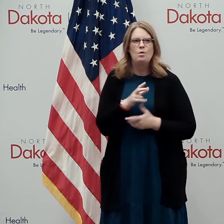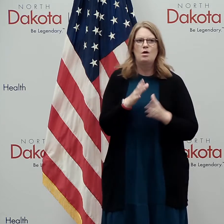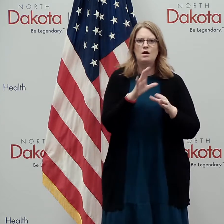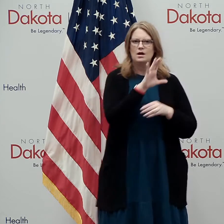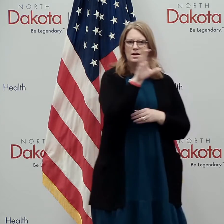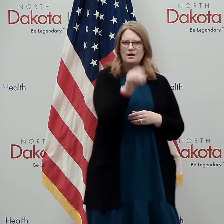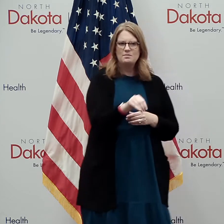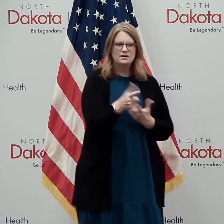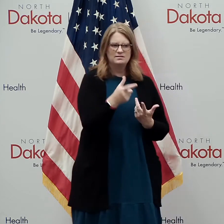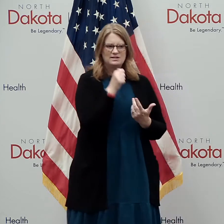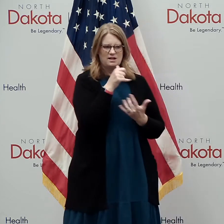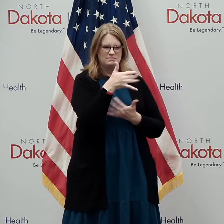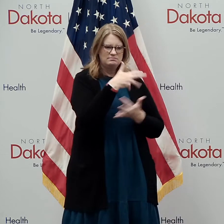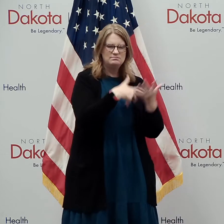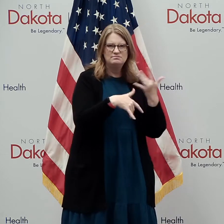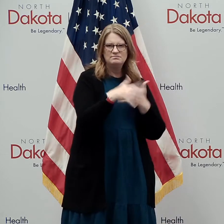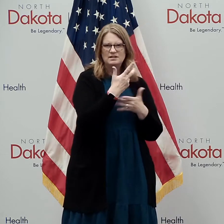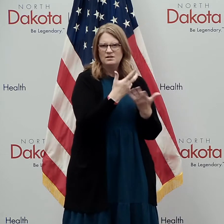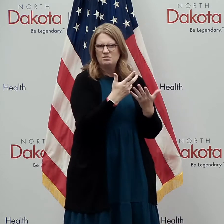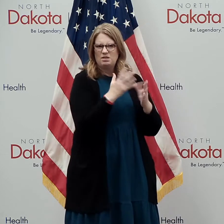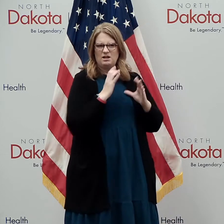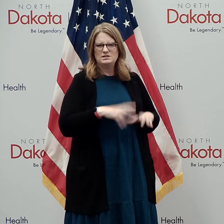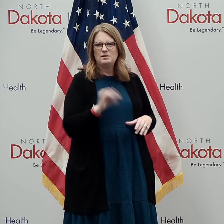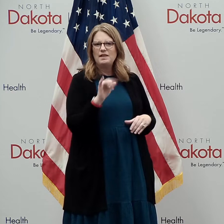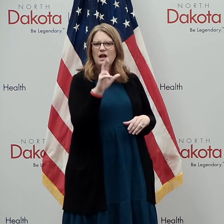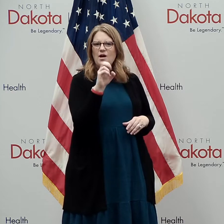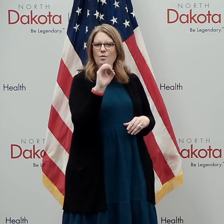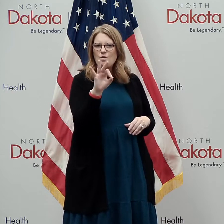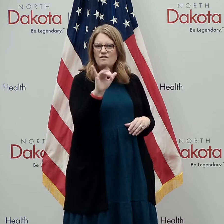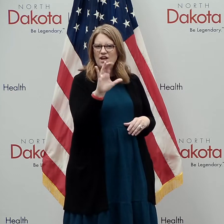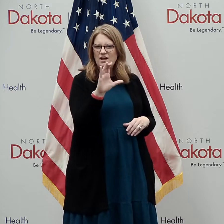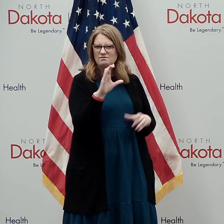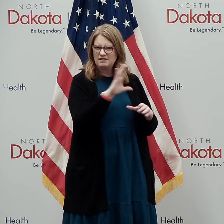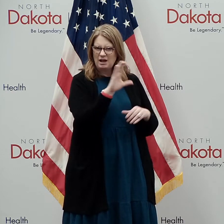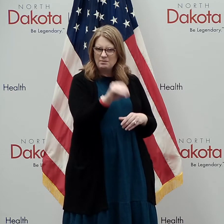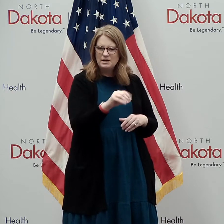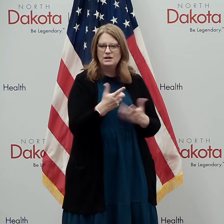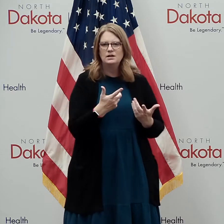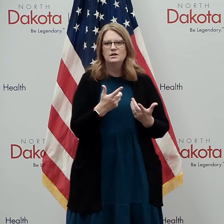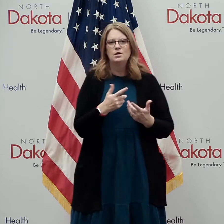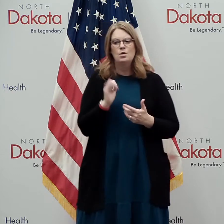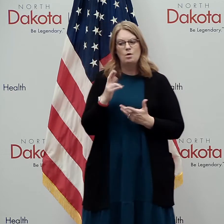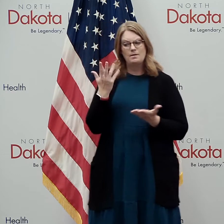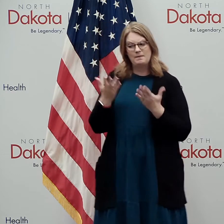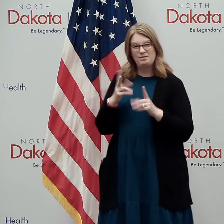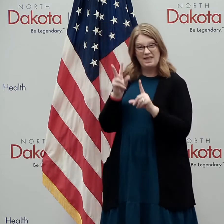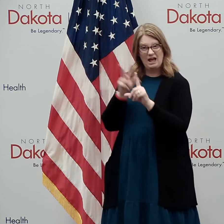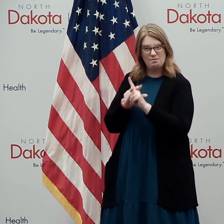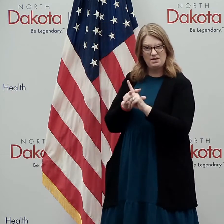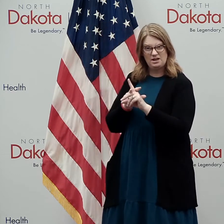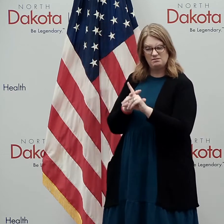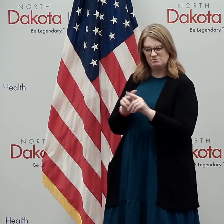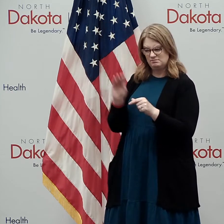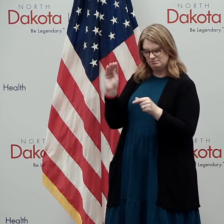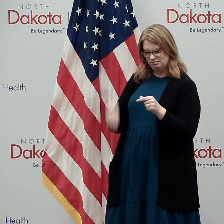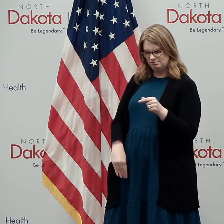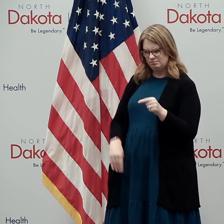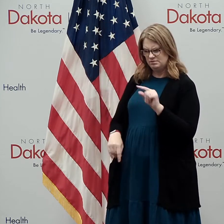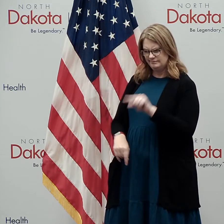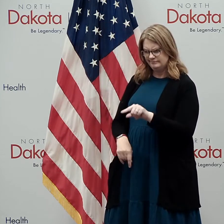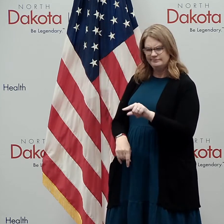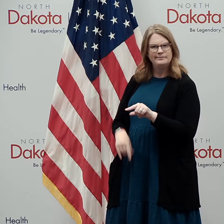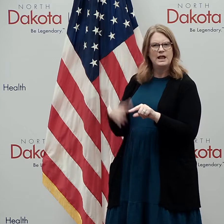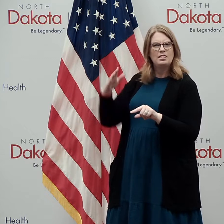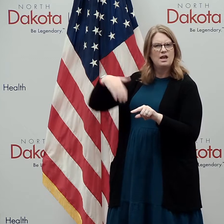doesn't interact with a customer, like a roofing company. Another common reason for denial is that the applicant has not described how the